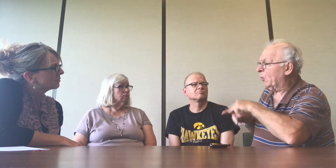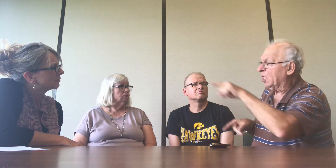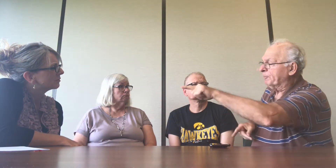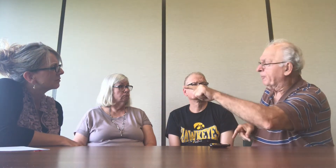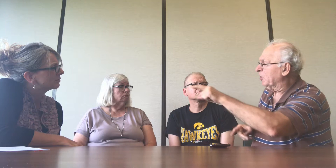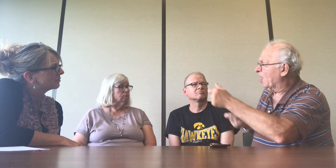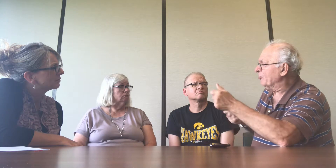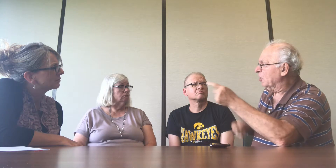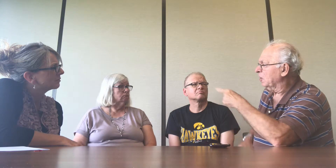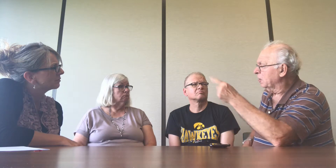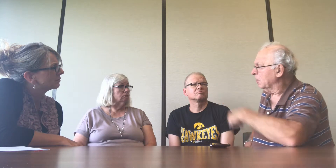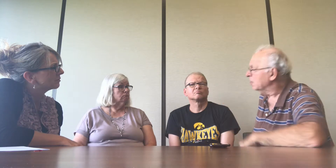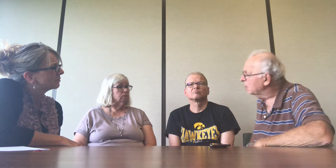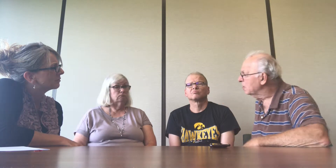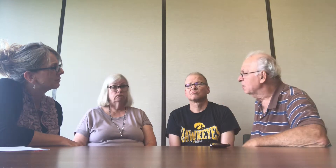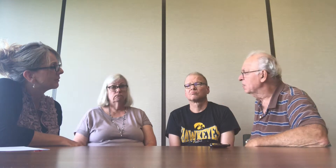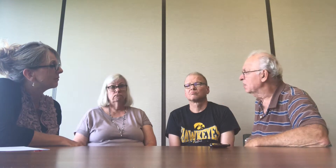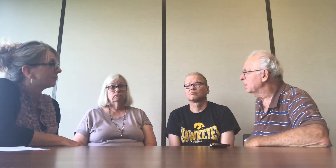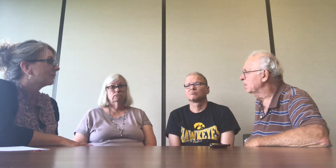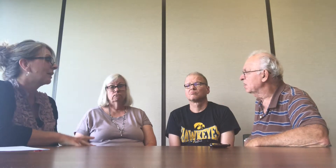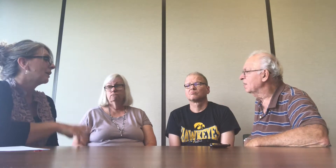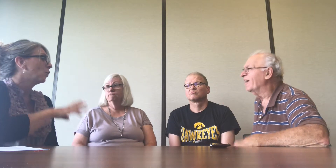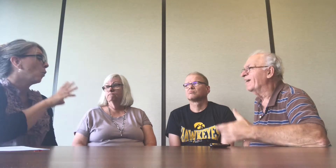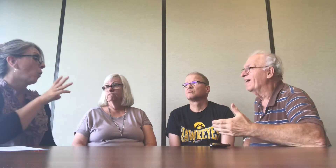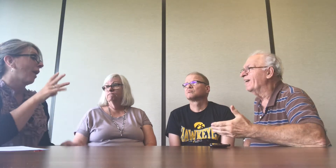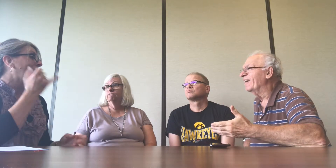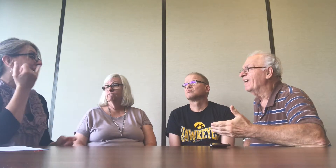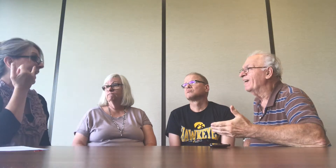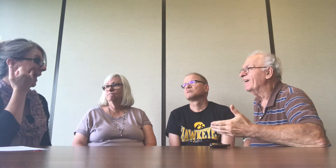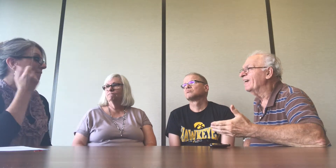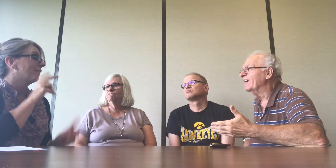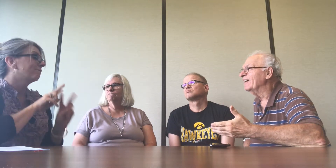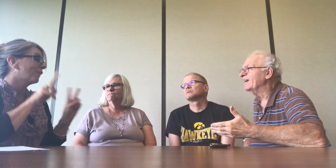Chris, do they report to DIAA or to the police?